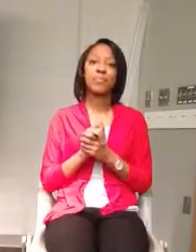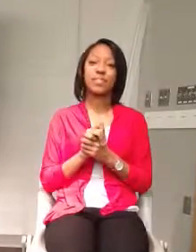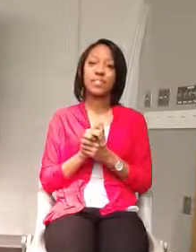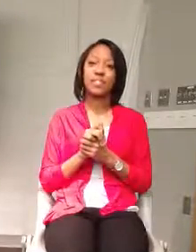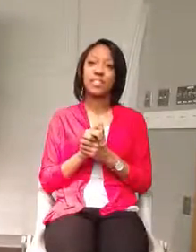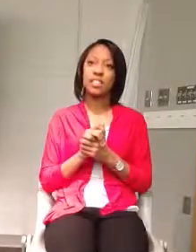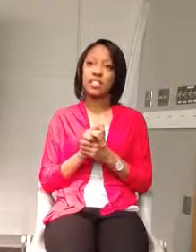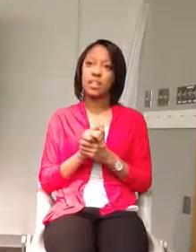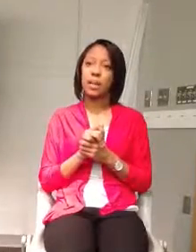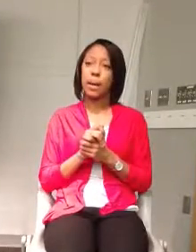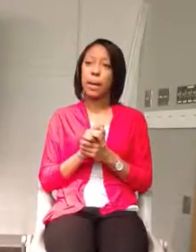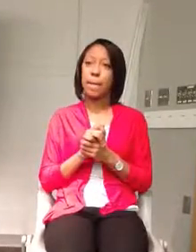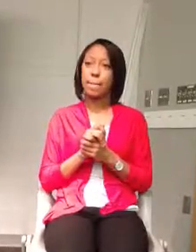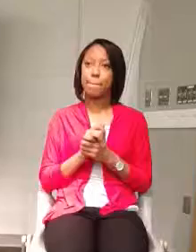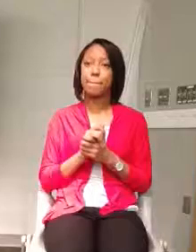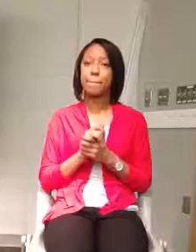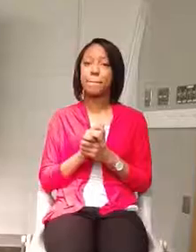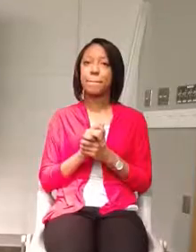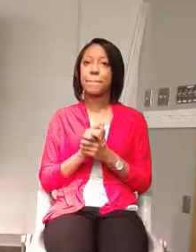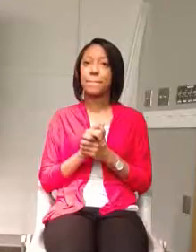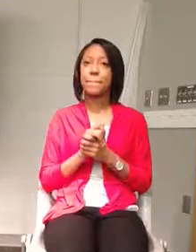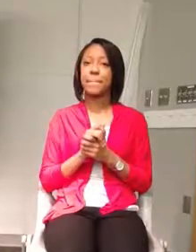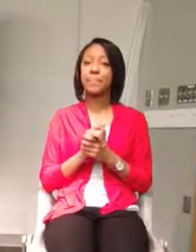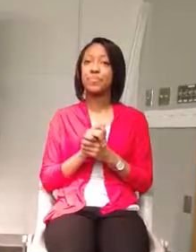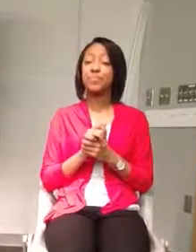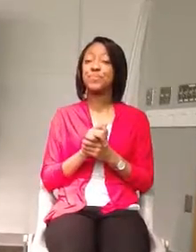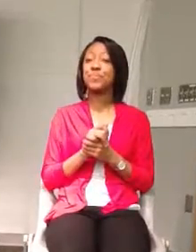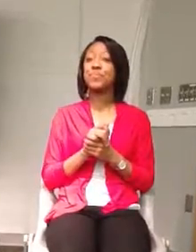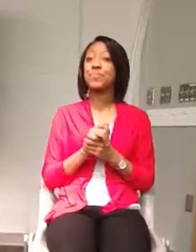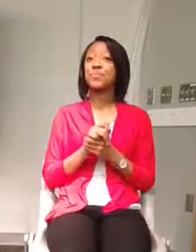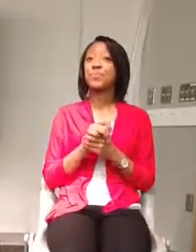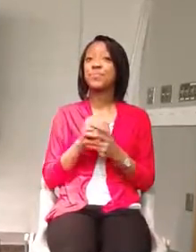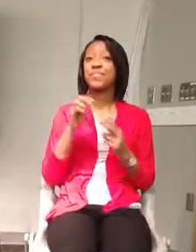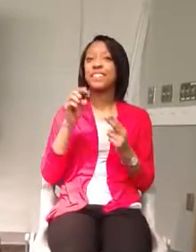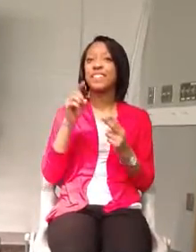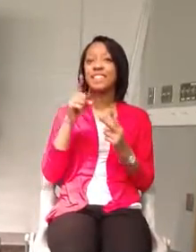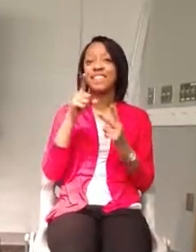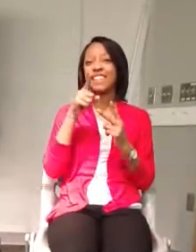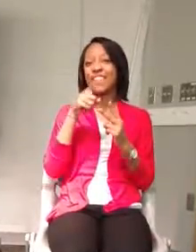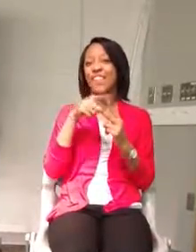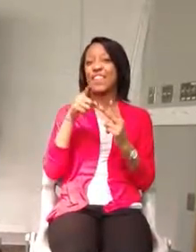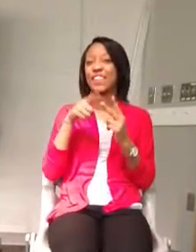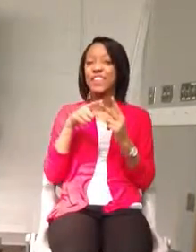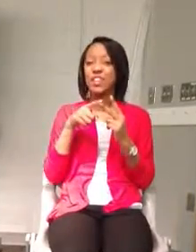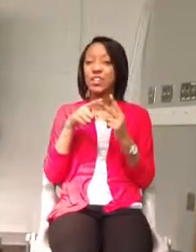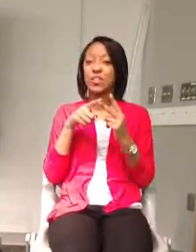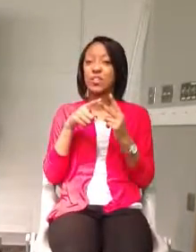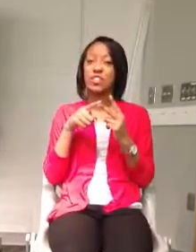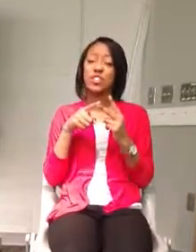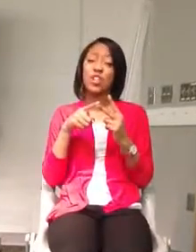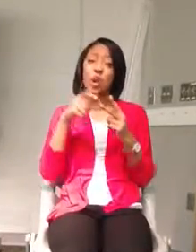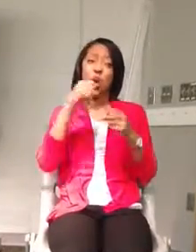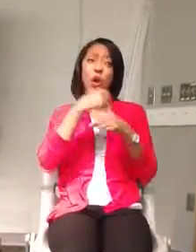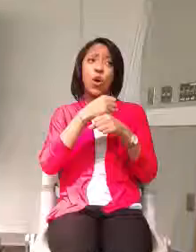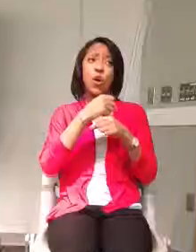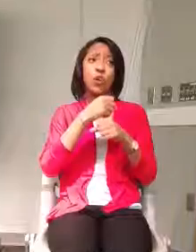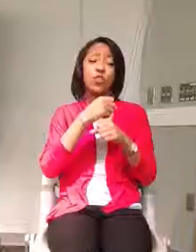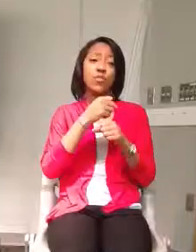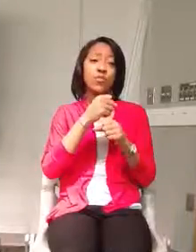aromatic hydrocarbons. These are substances that are formed when meats are cooked over an open flame